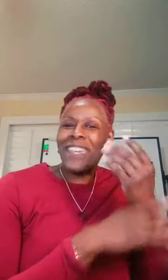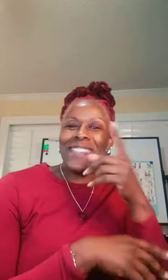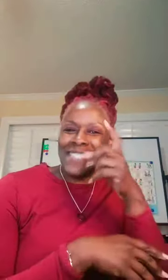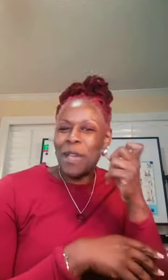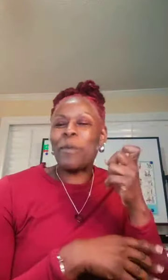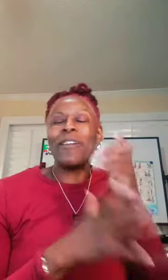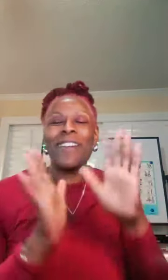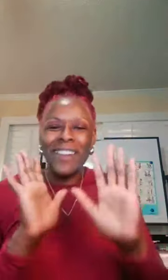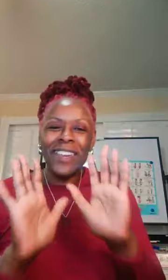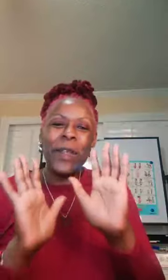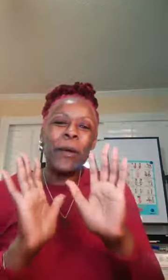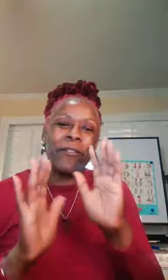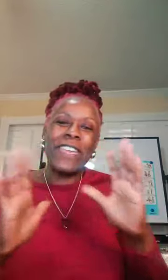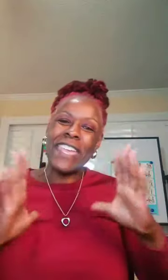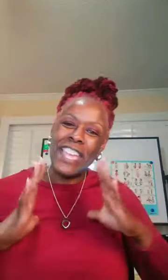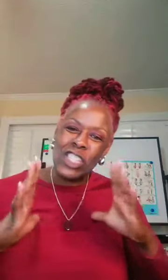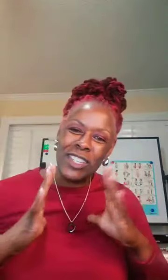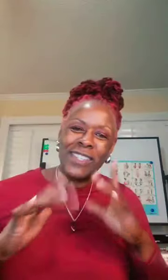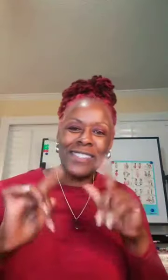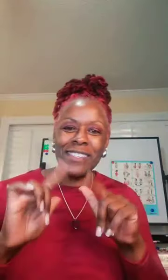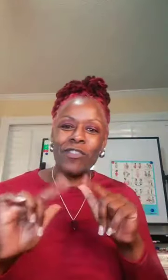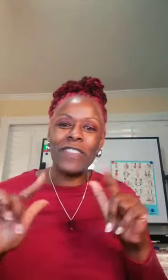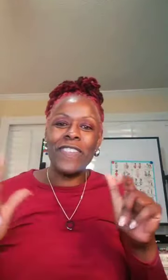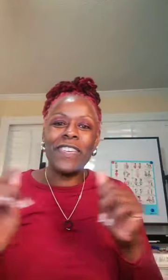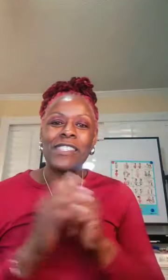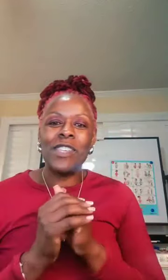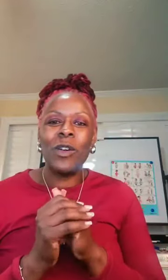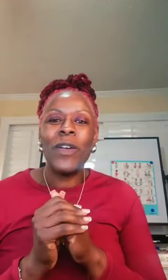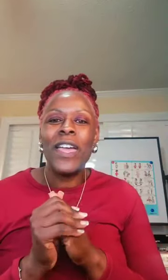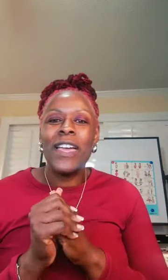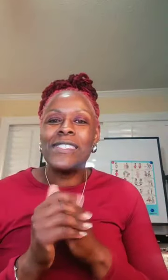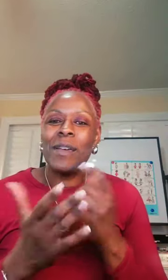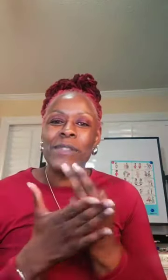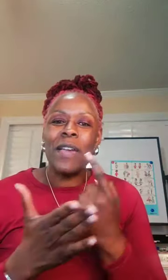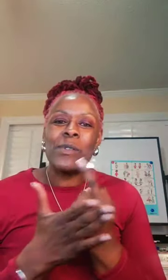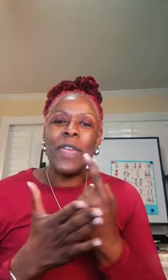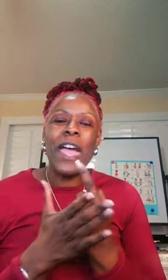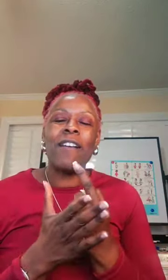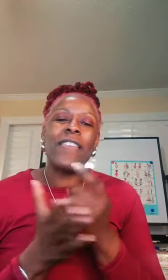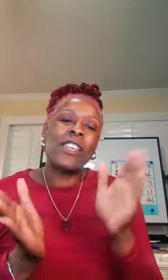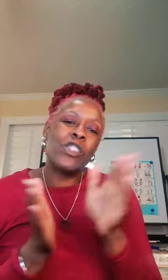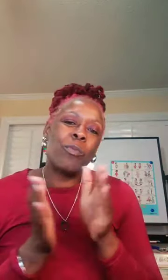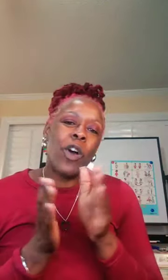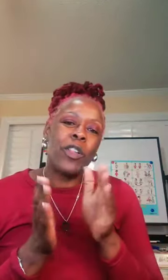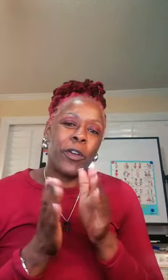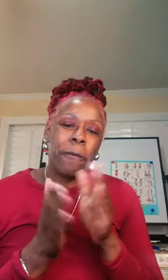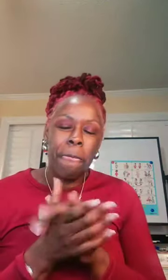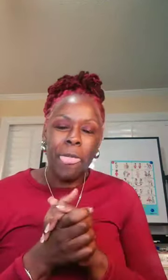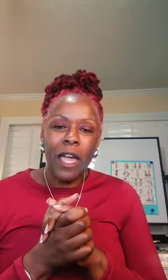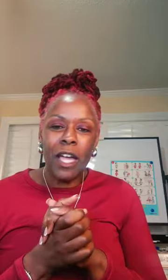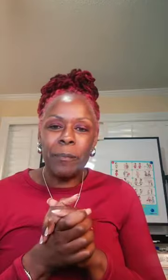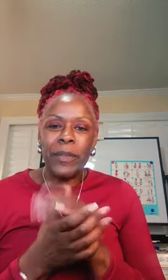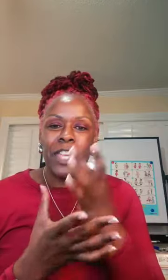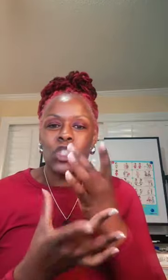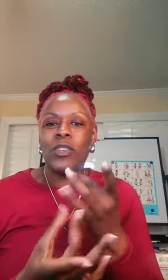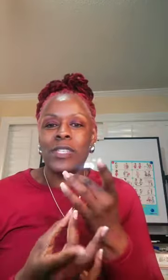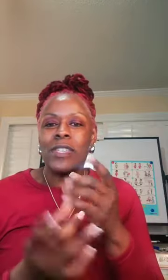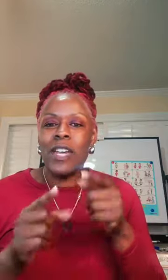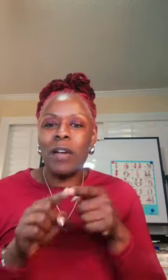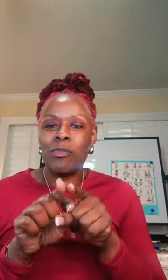and summer, vacations and different things. So sometimes we have like a smaller interest